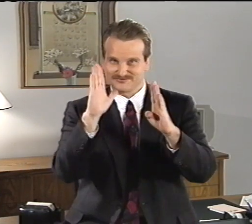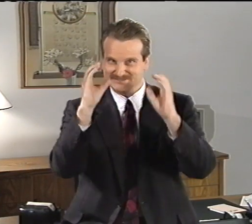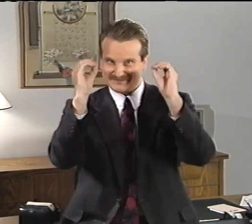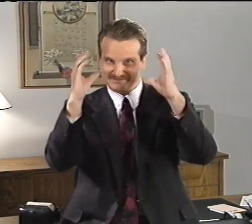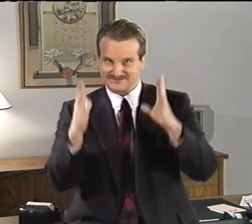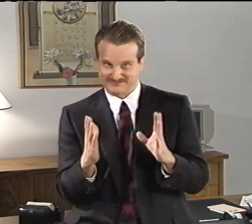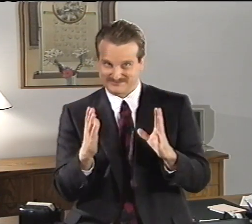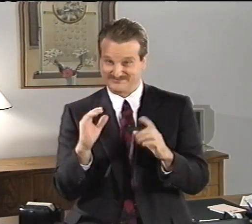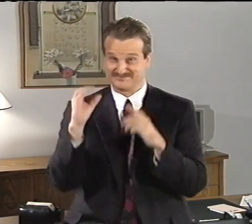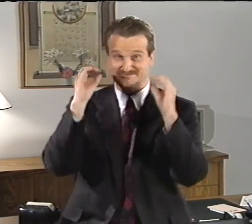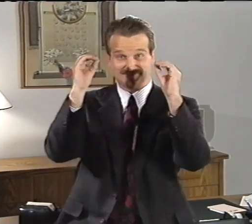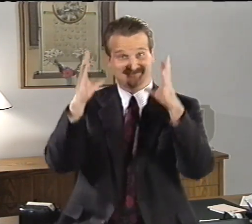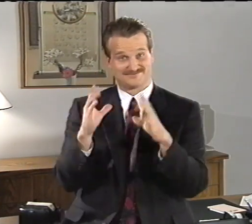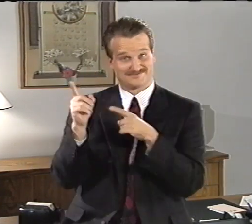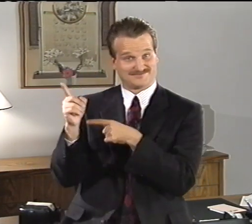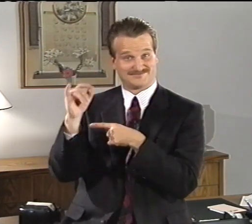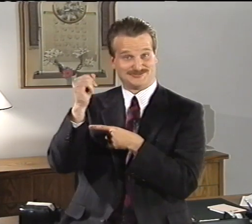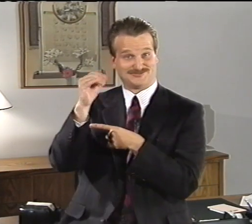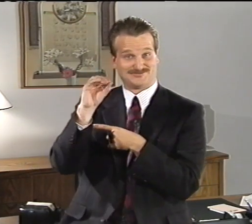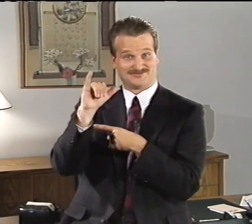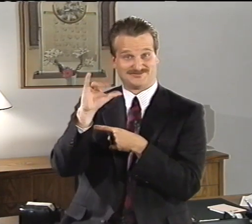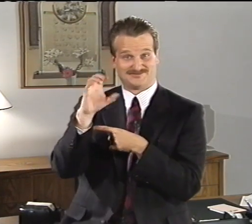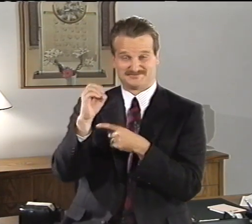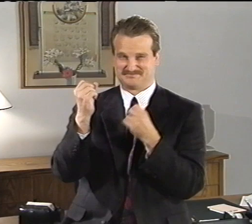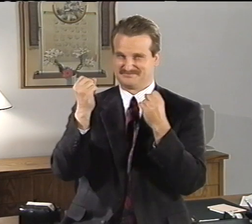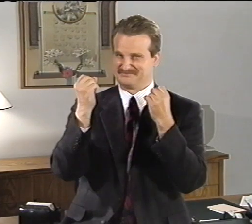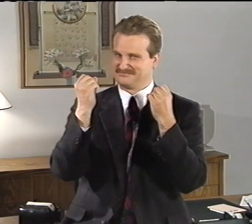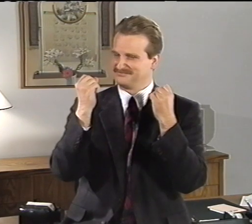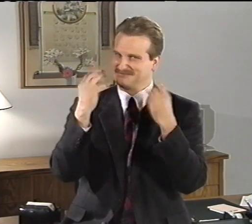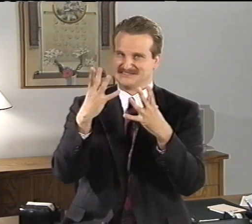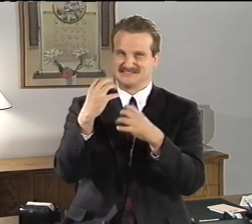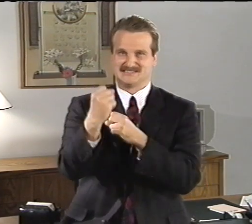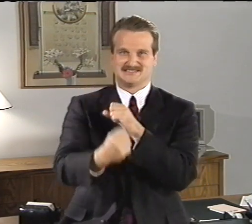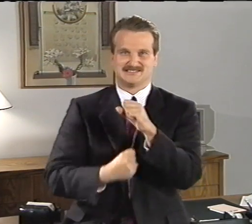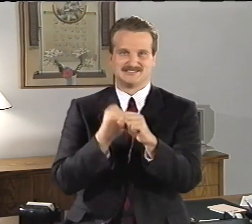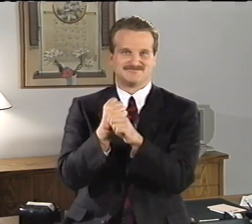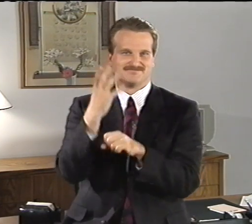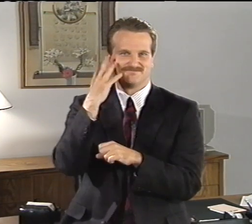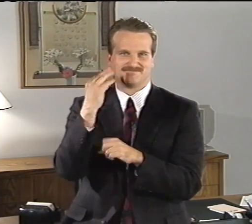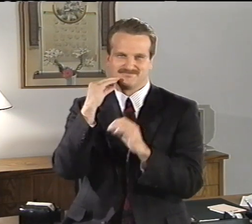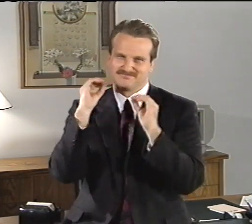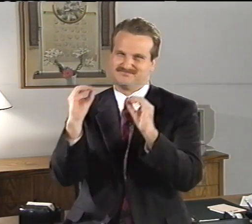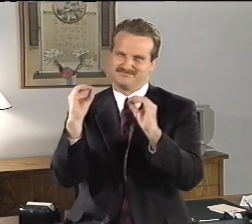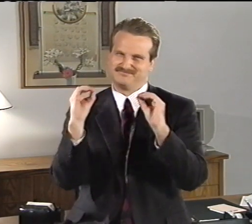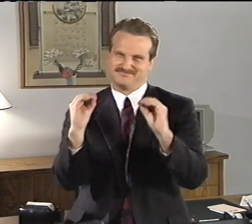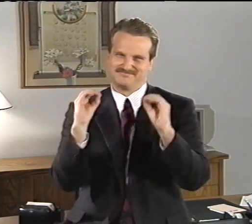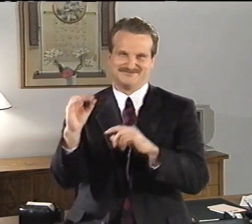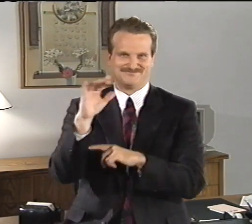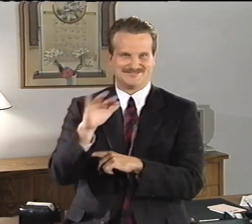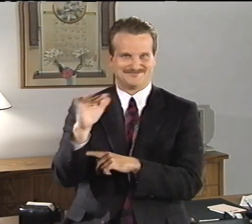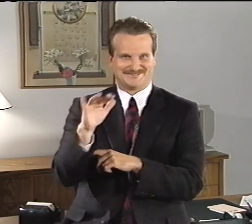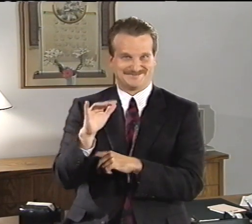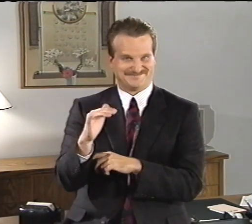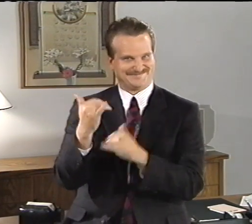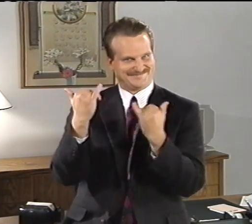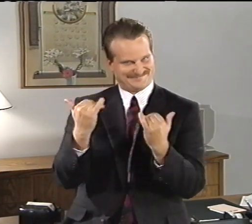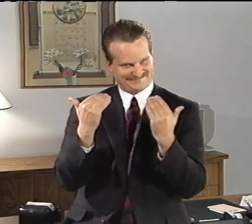eyes ready. Joyce has many years of experience teaching fingerspelling, so let's meet her